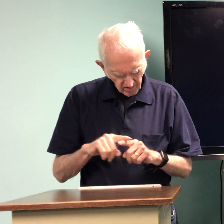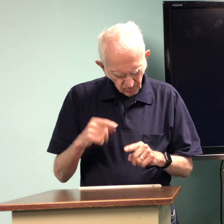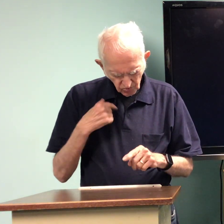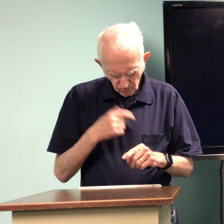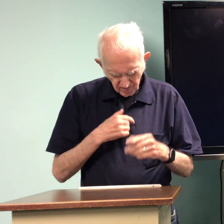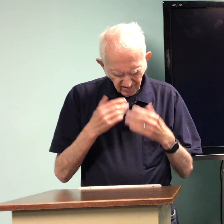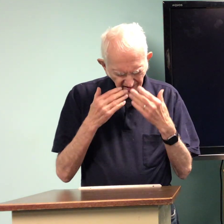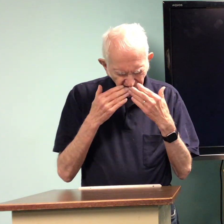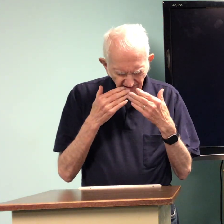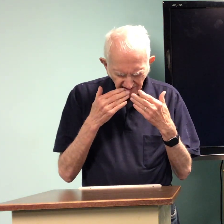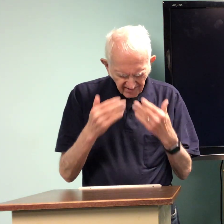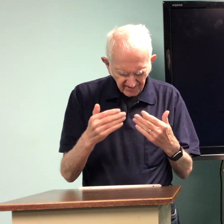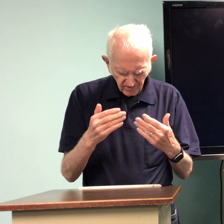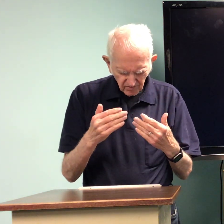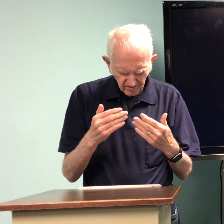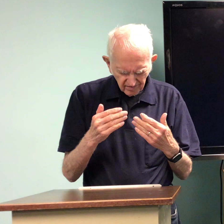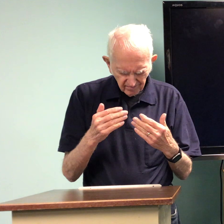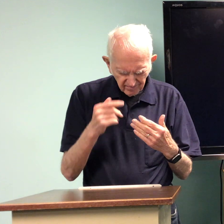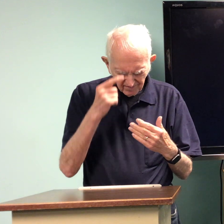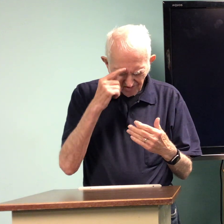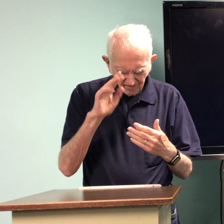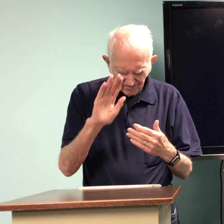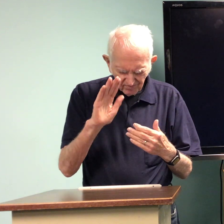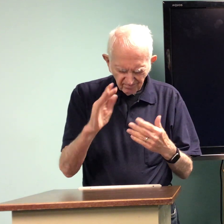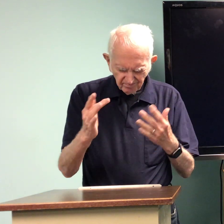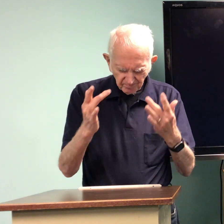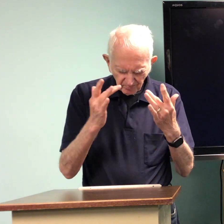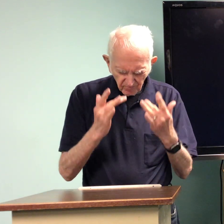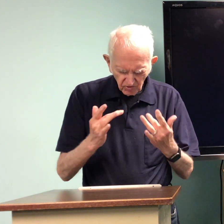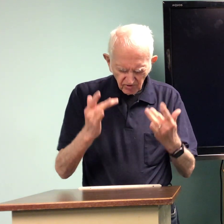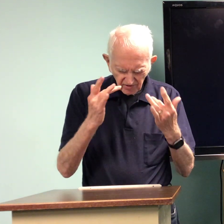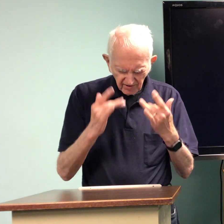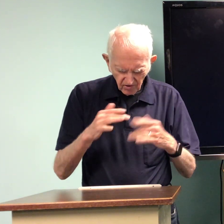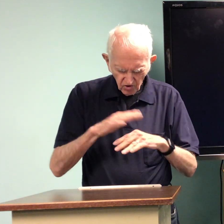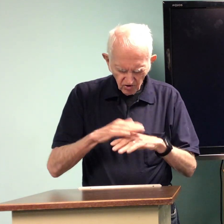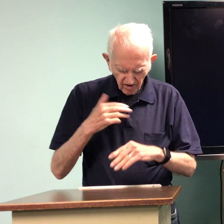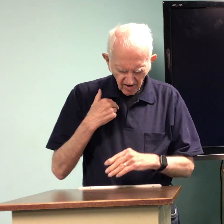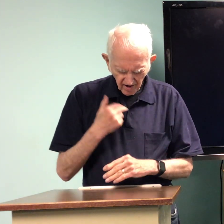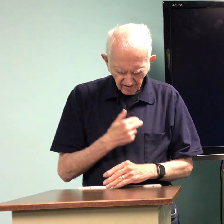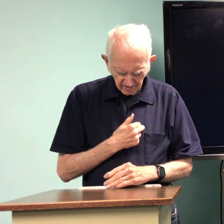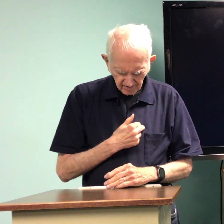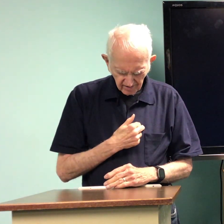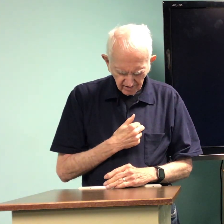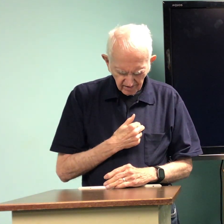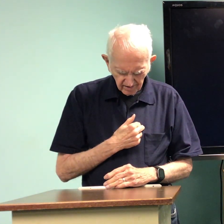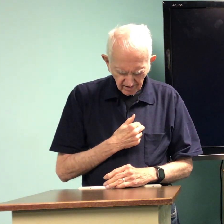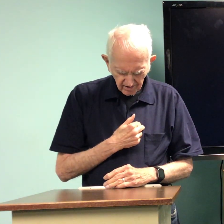cross. But we thank you for having mercy on us.